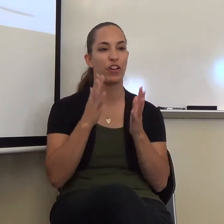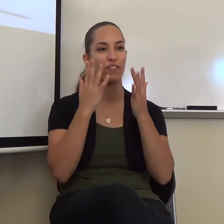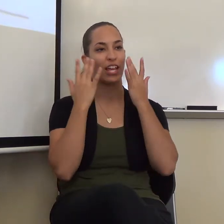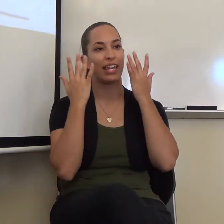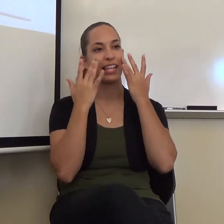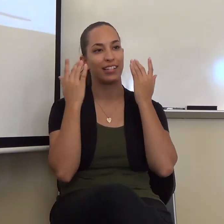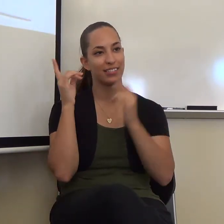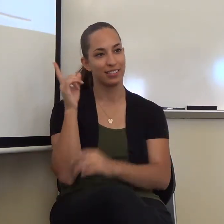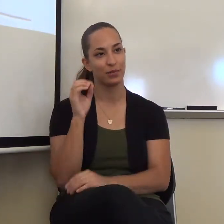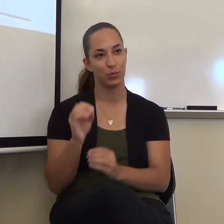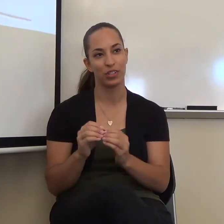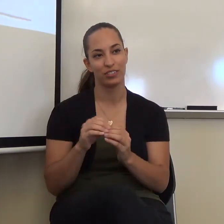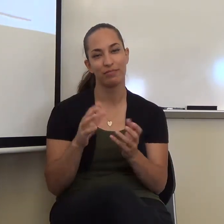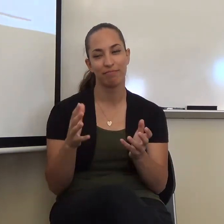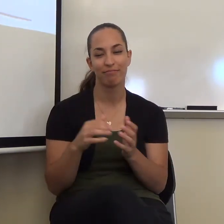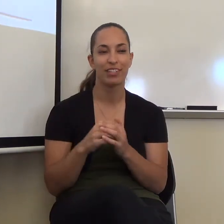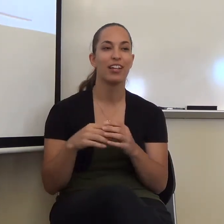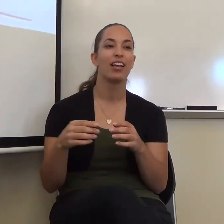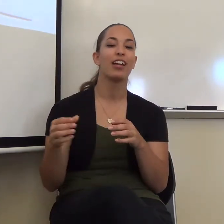because it goes back to our